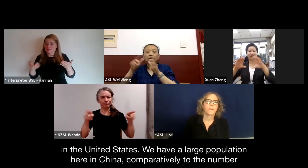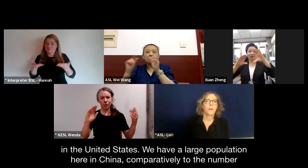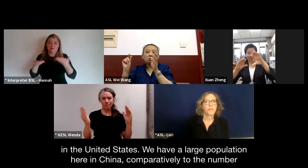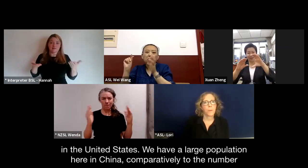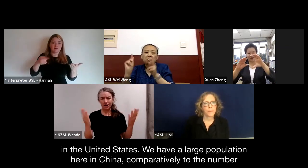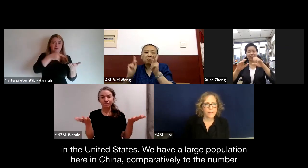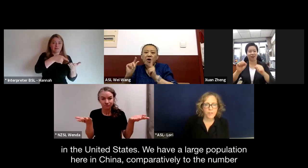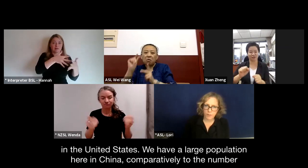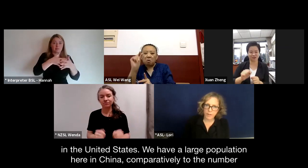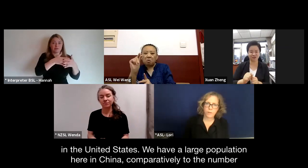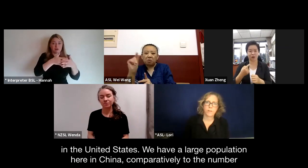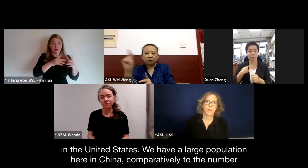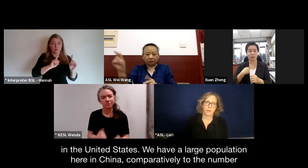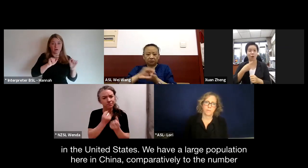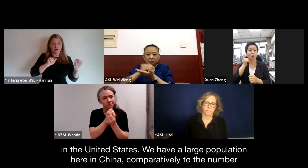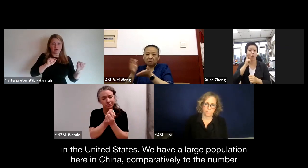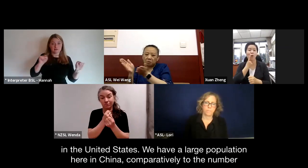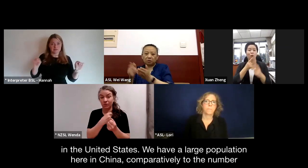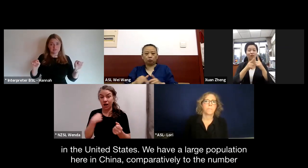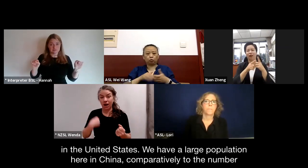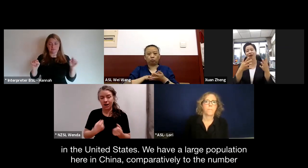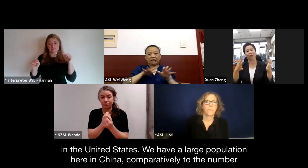We have a large population here in China.